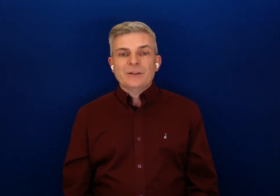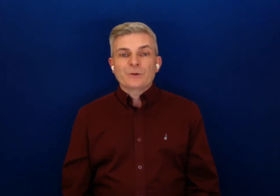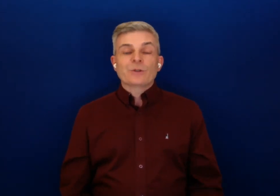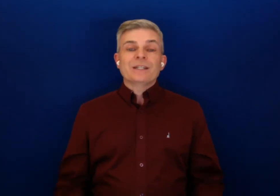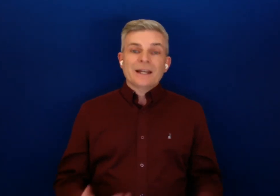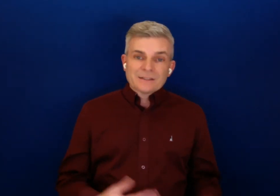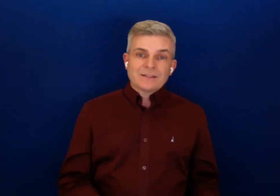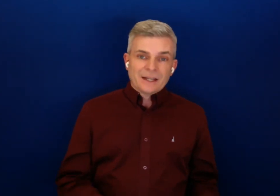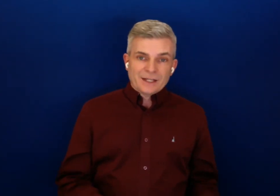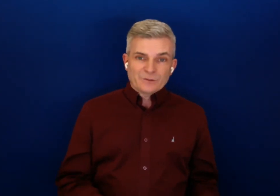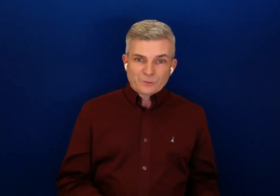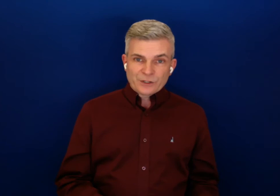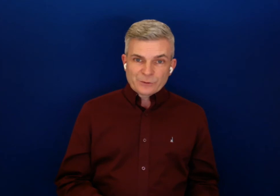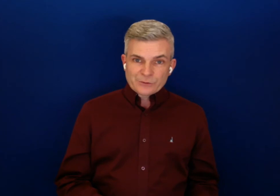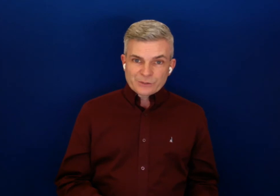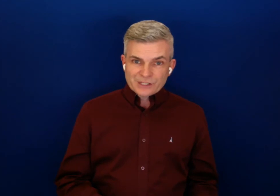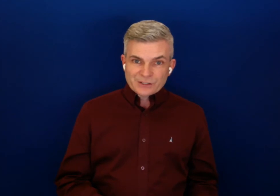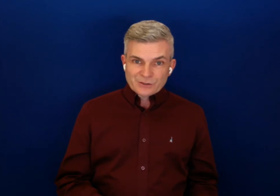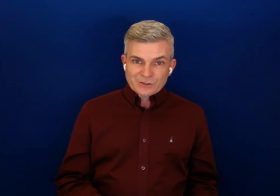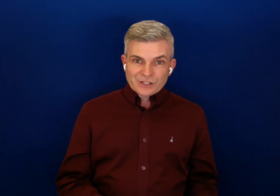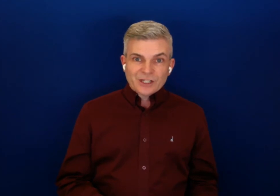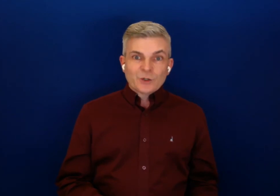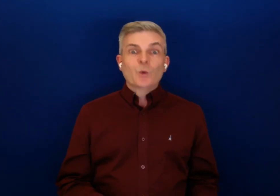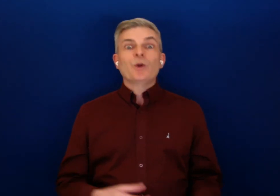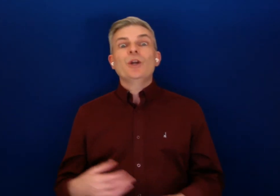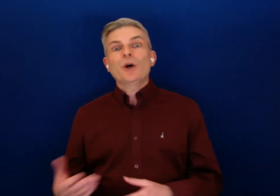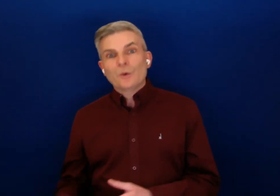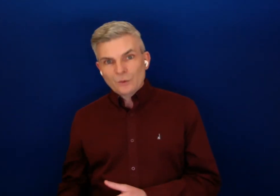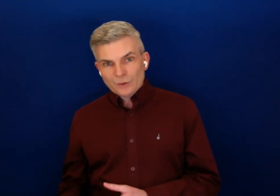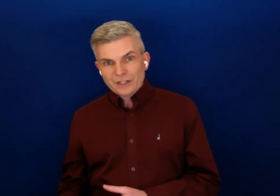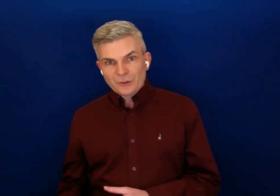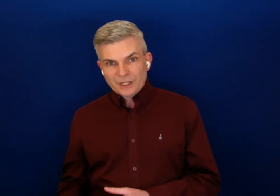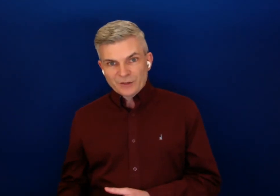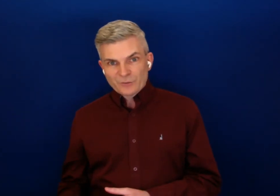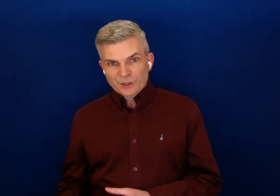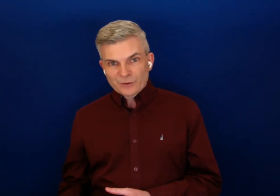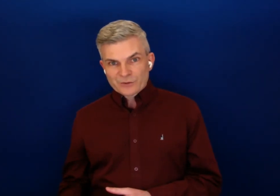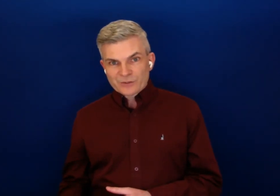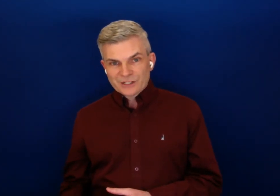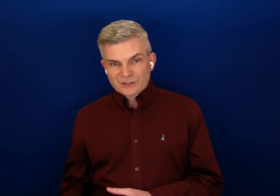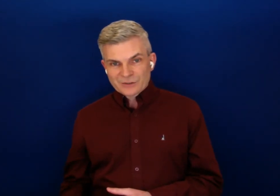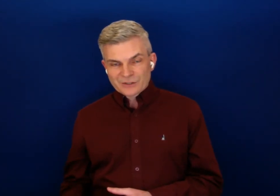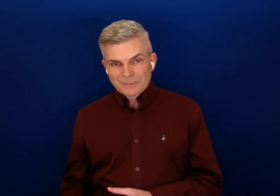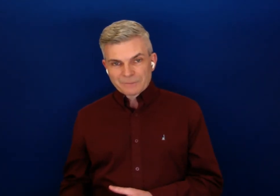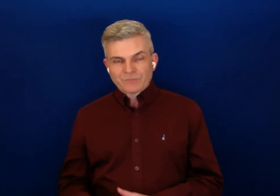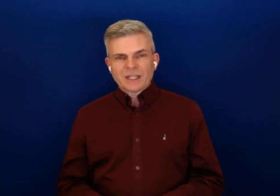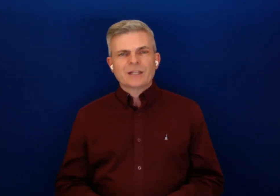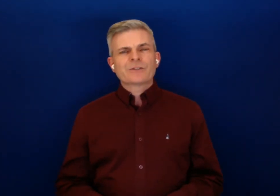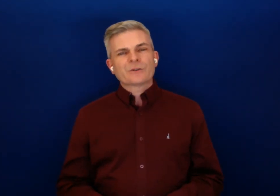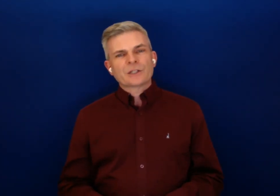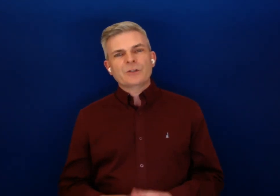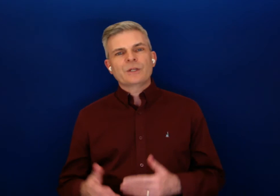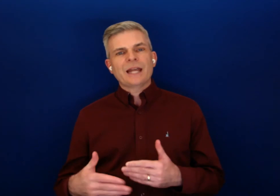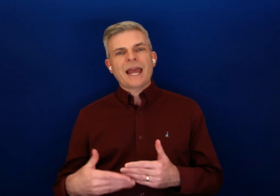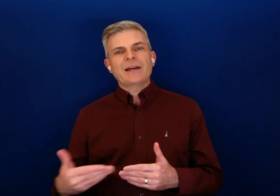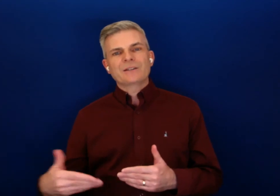either yes, I have brothers or sisters, or no, I don't have brothers or sisters. Now, certainly you can add